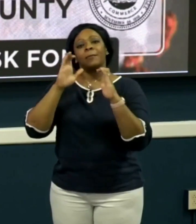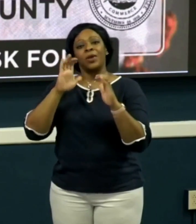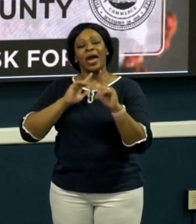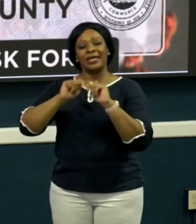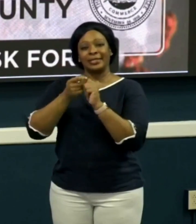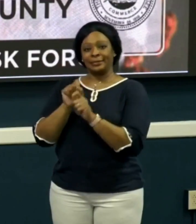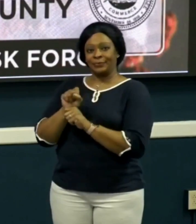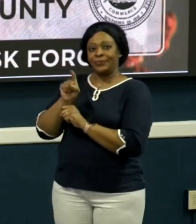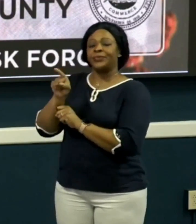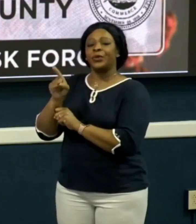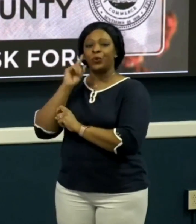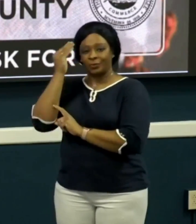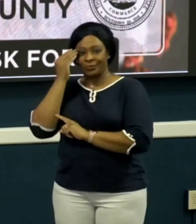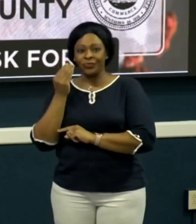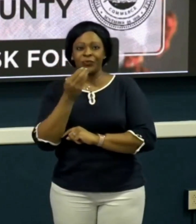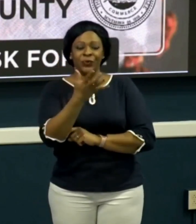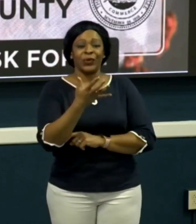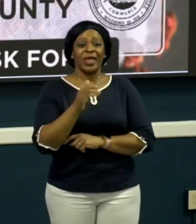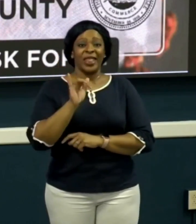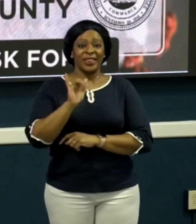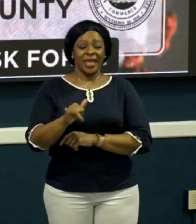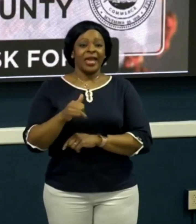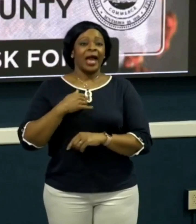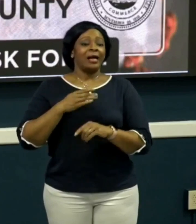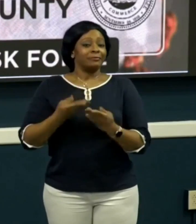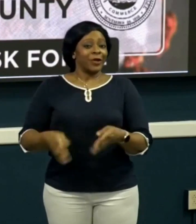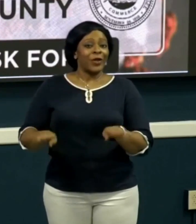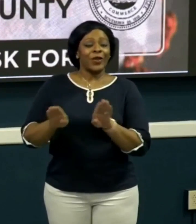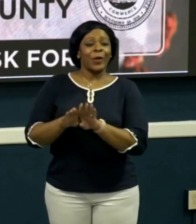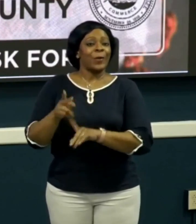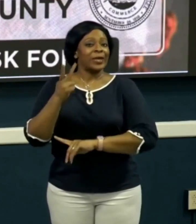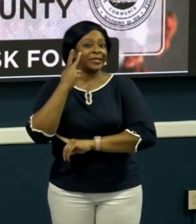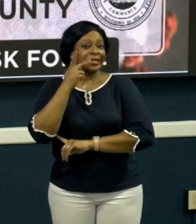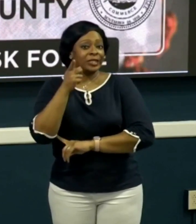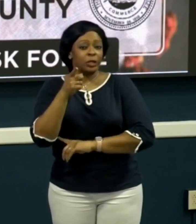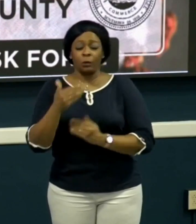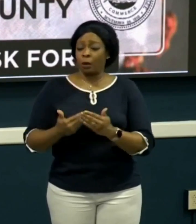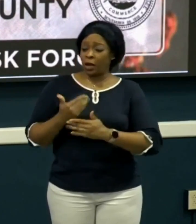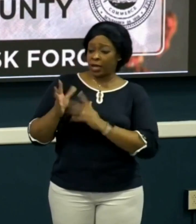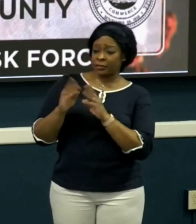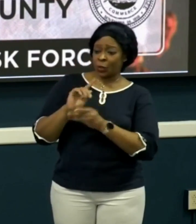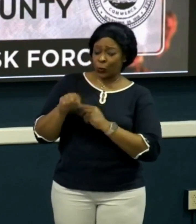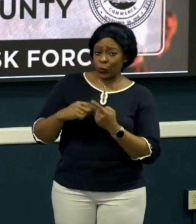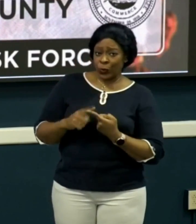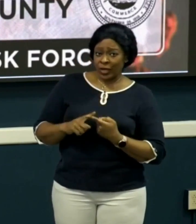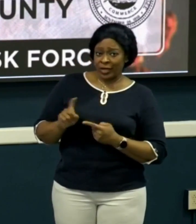and we'll make sure we get that to you. So with that, I'll close this out, and we will see you on, what's the next one?